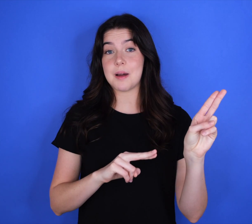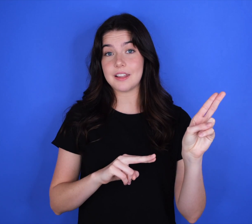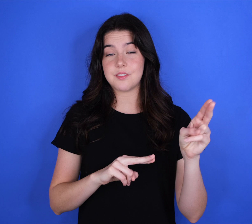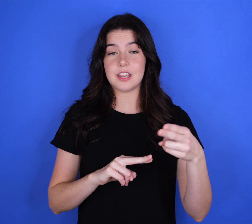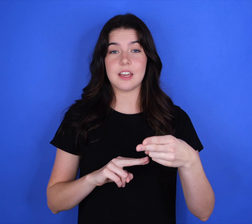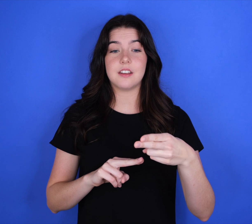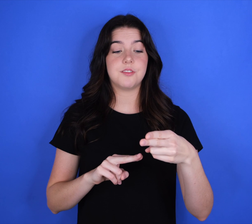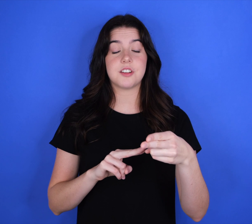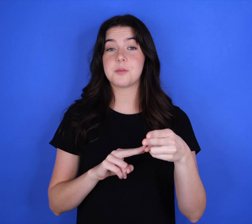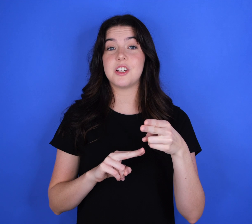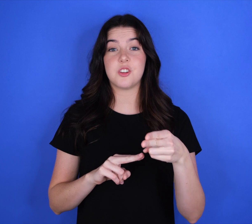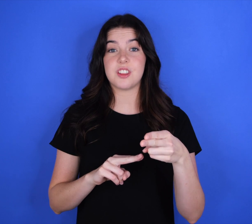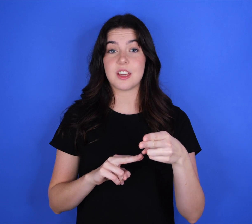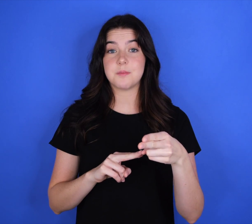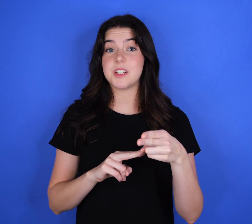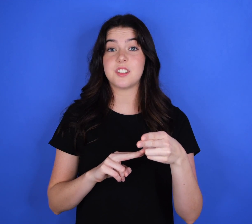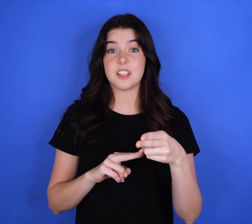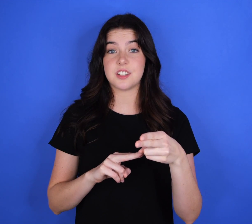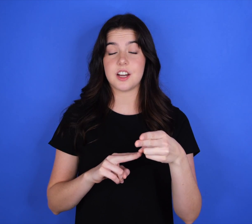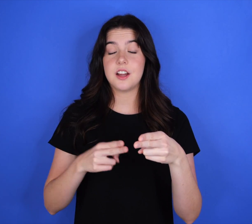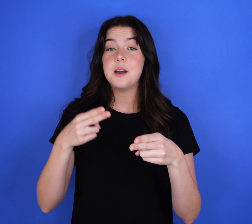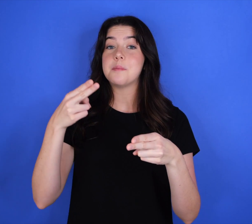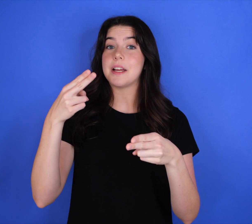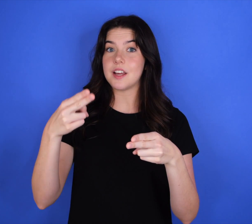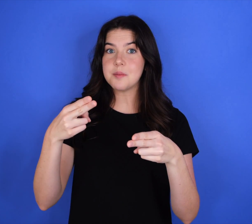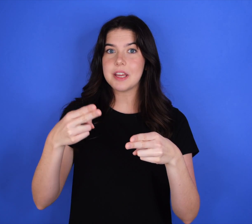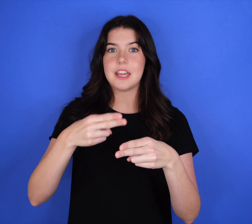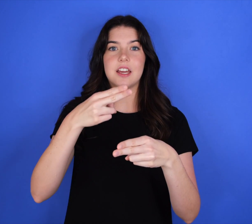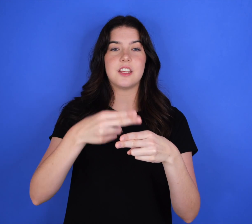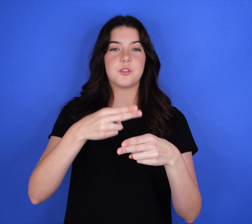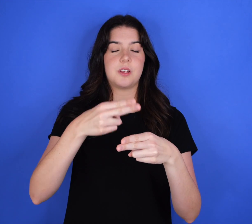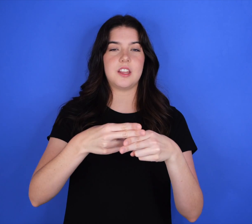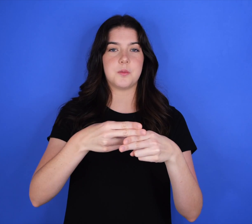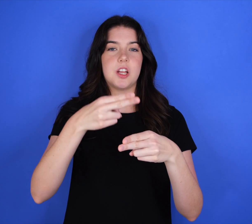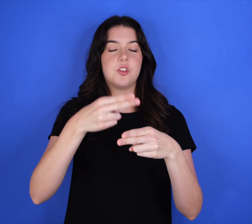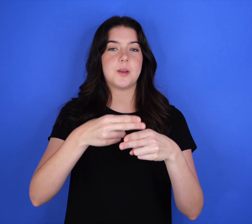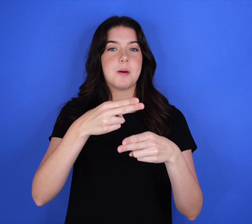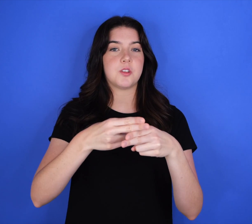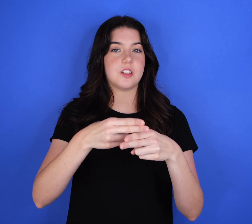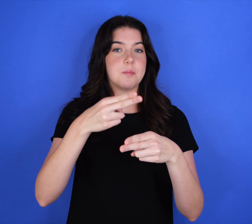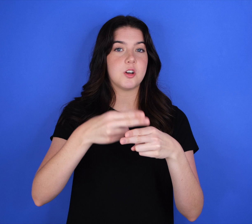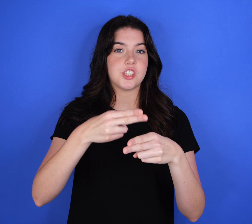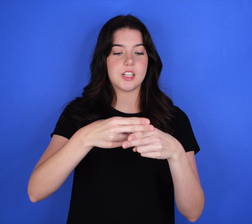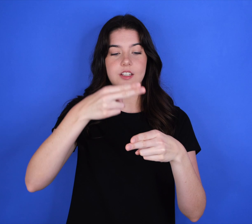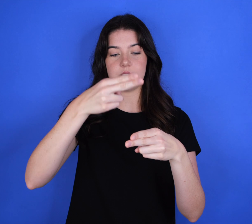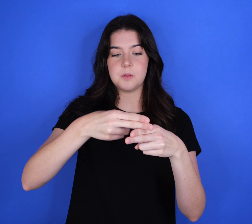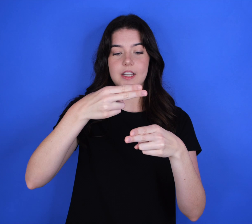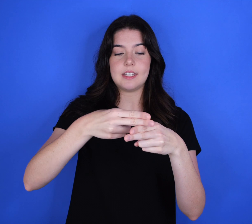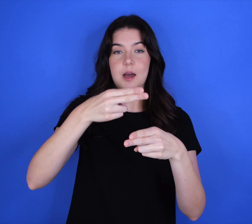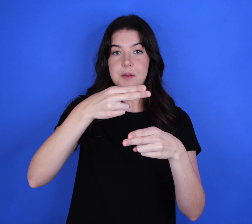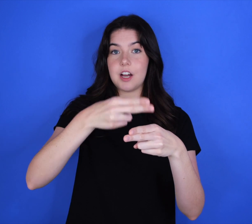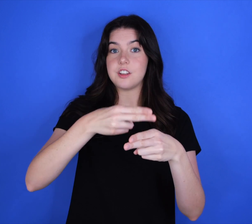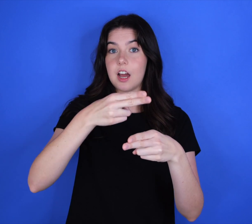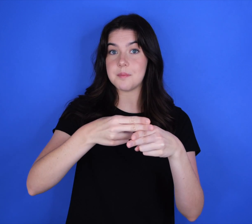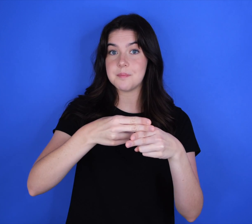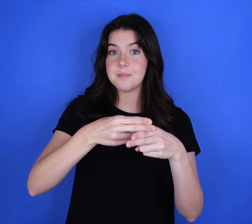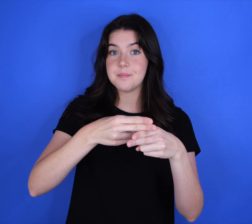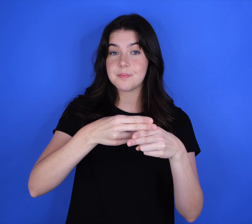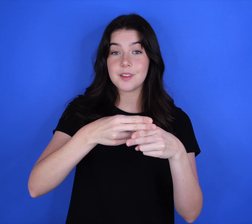left hand, doesn't really do anything. It just sits there. My dominant hand is really the one doing most of the motion. It's the one tapping on top.